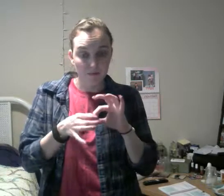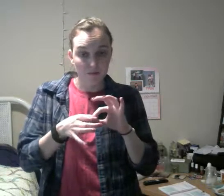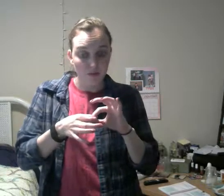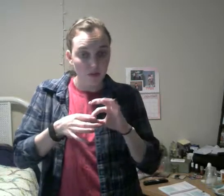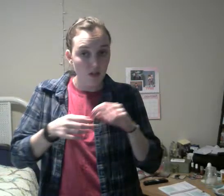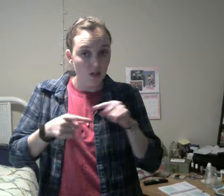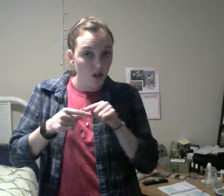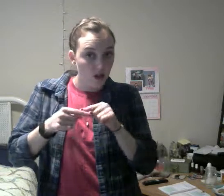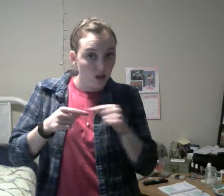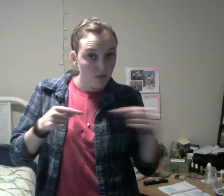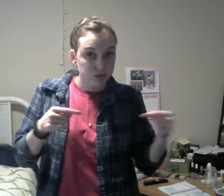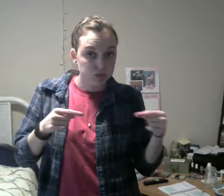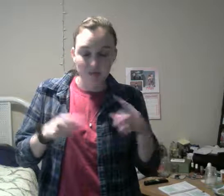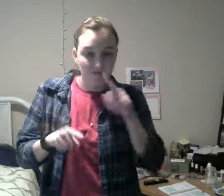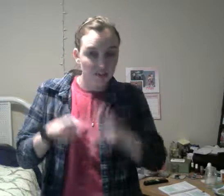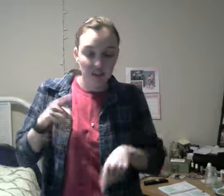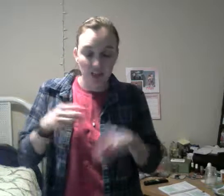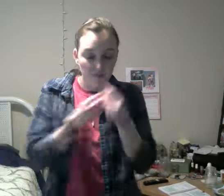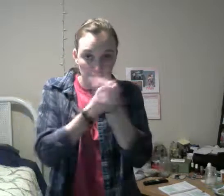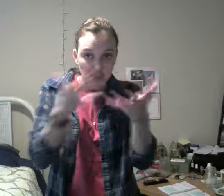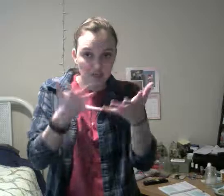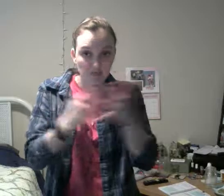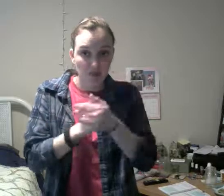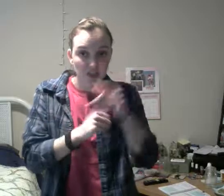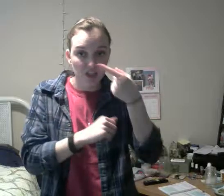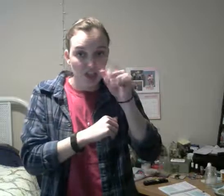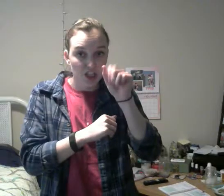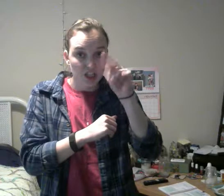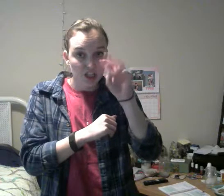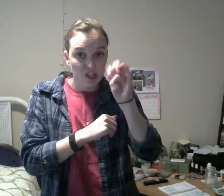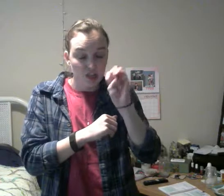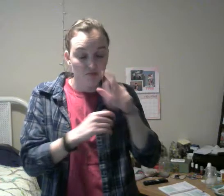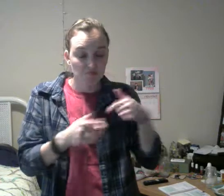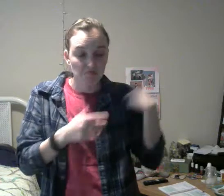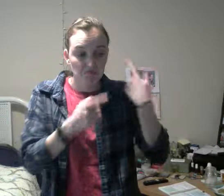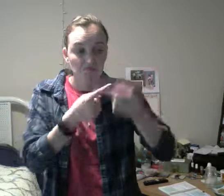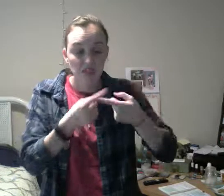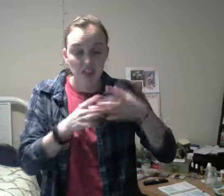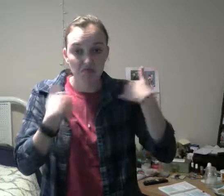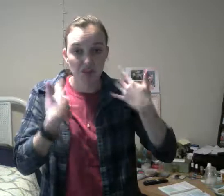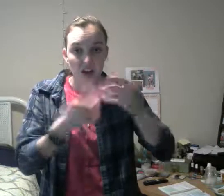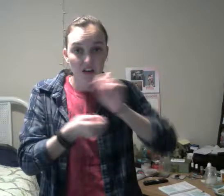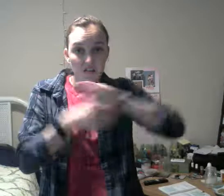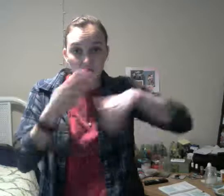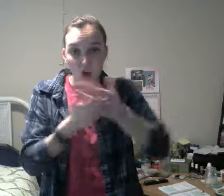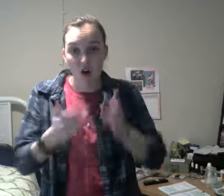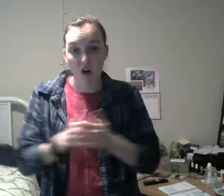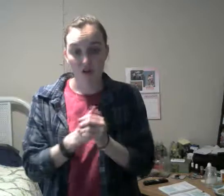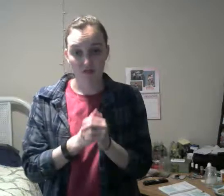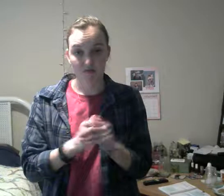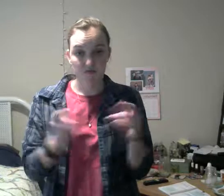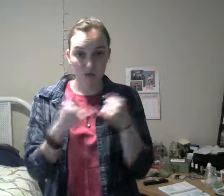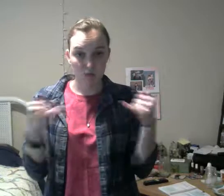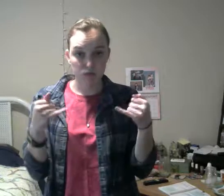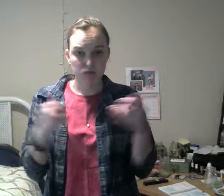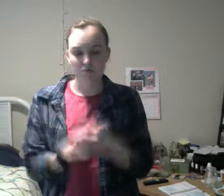gene until we have all the transcription factors in place and we have that DNA fold back on itself. And so it's a totally different mechanism for